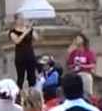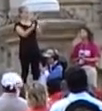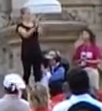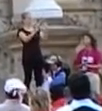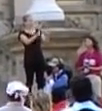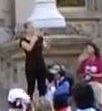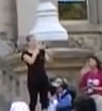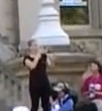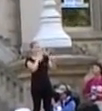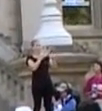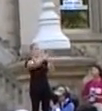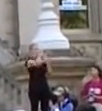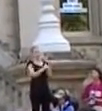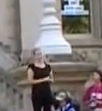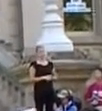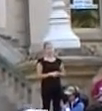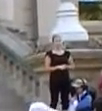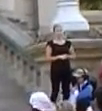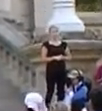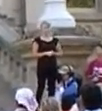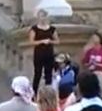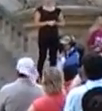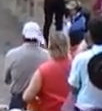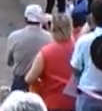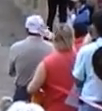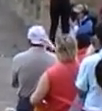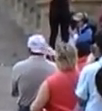from speaking.